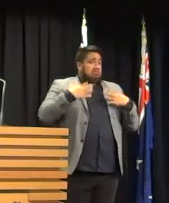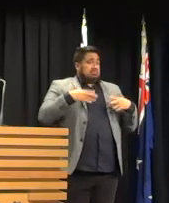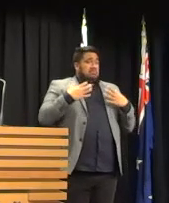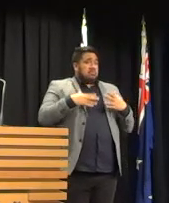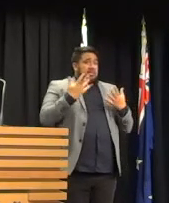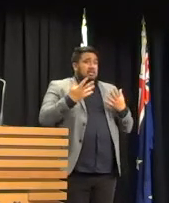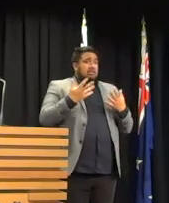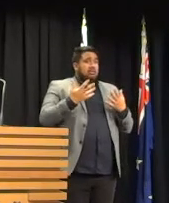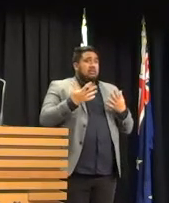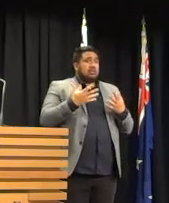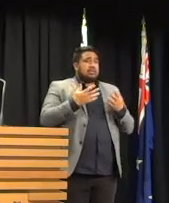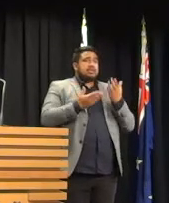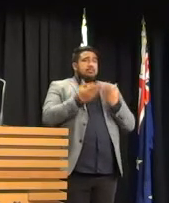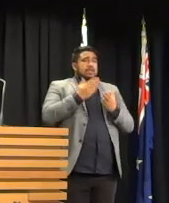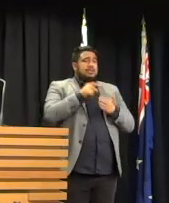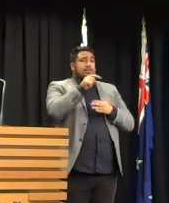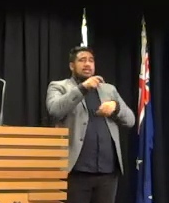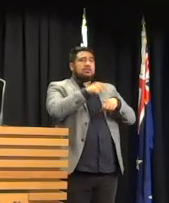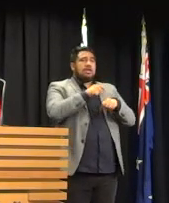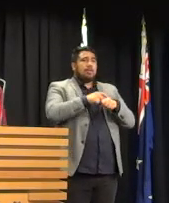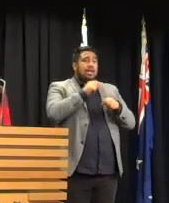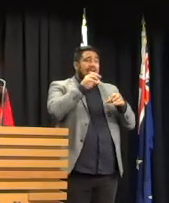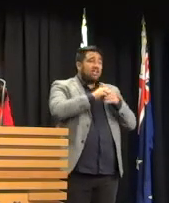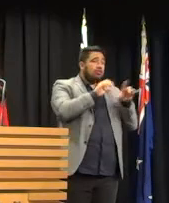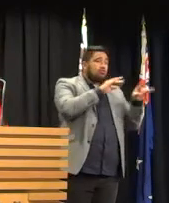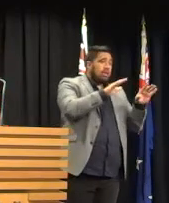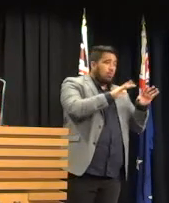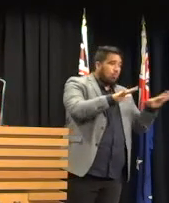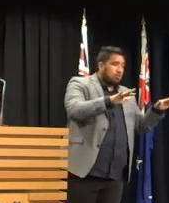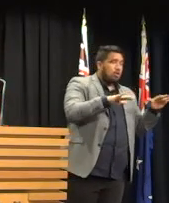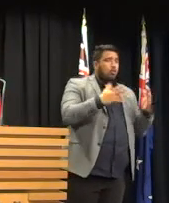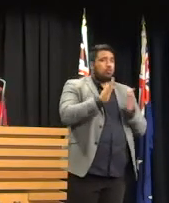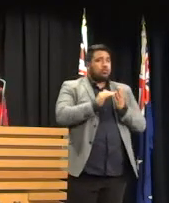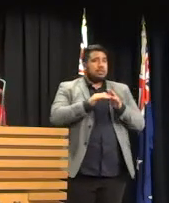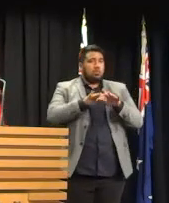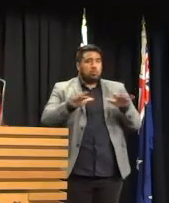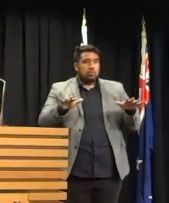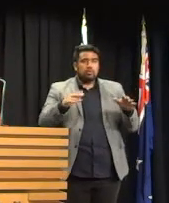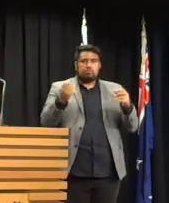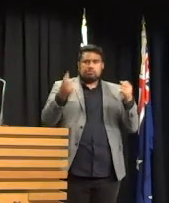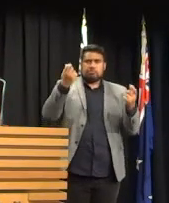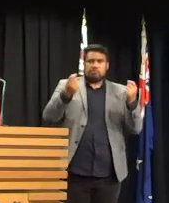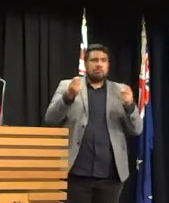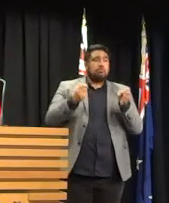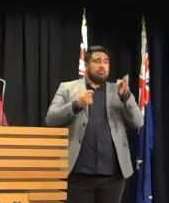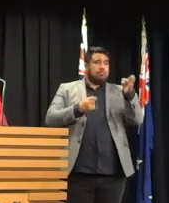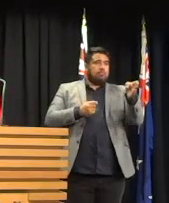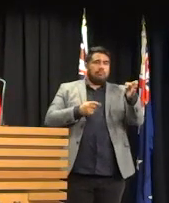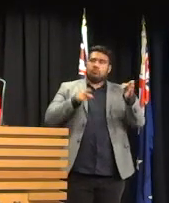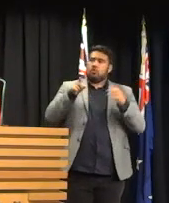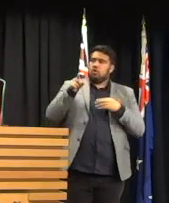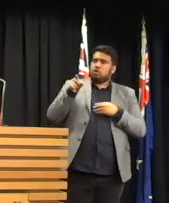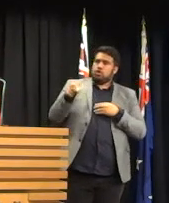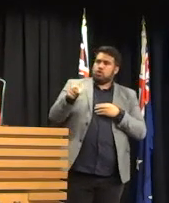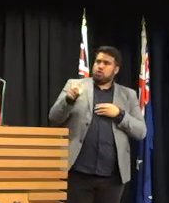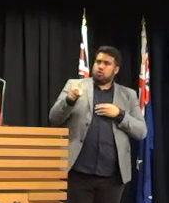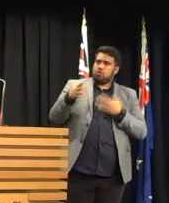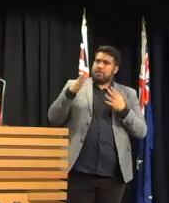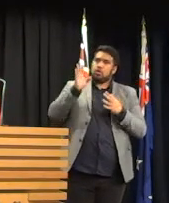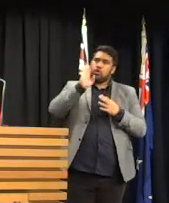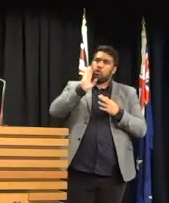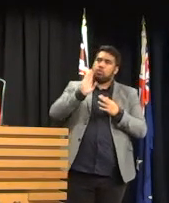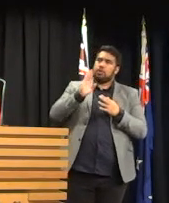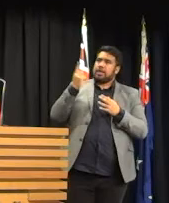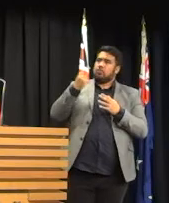individual waters that they happen to be in at the time. Have you had any advice you that agree with these the vessels are Australian capable government? of Sorry. Have you had any advice that these vessels are capable of reaching